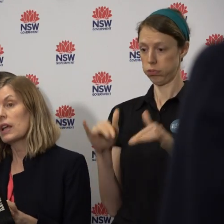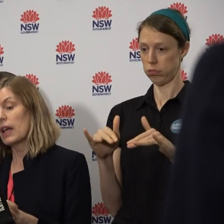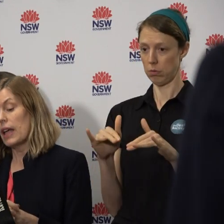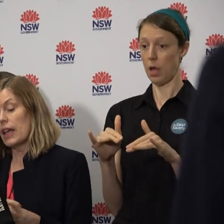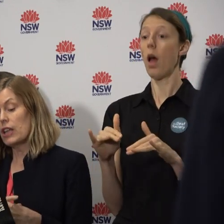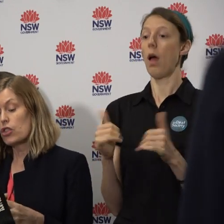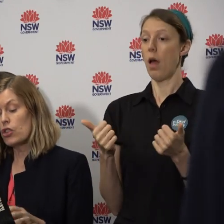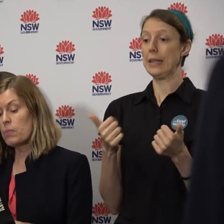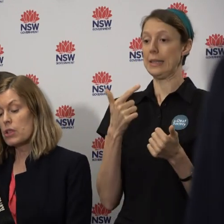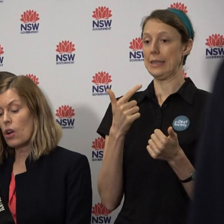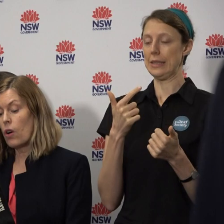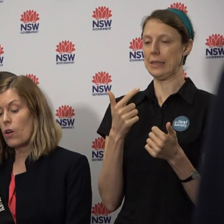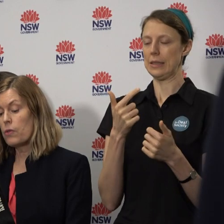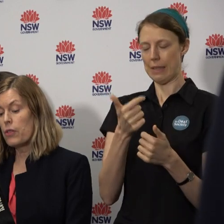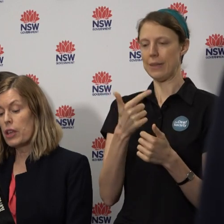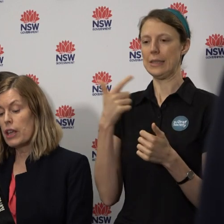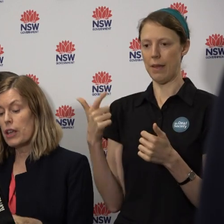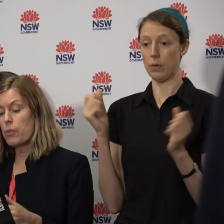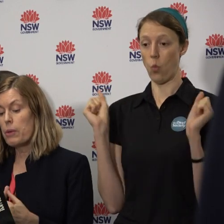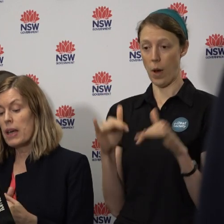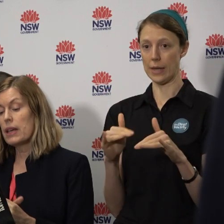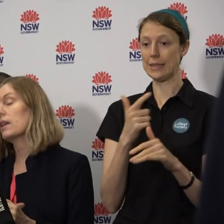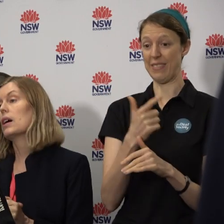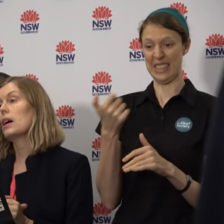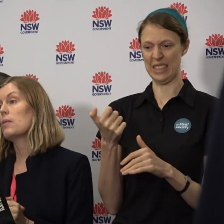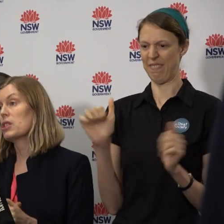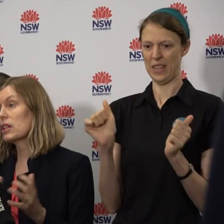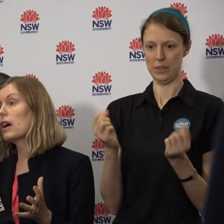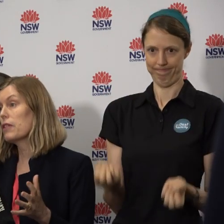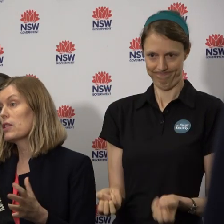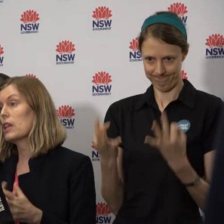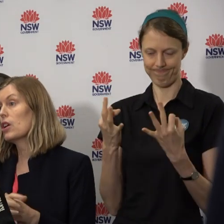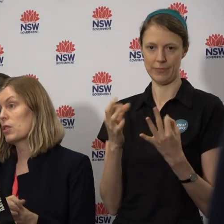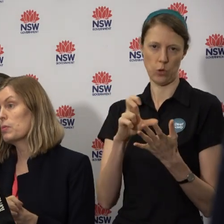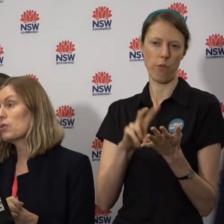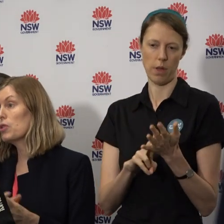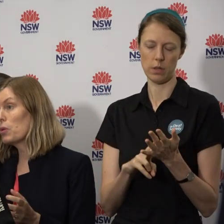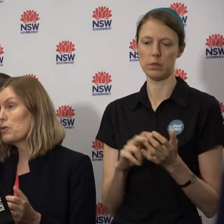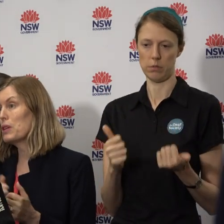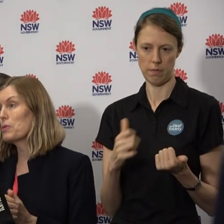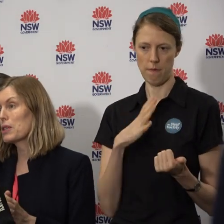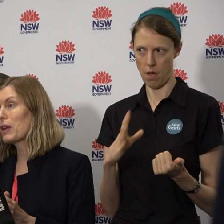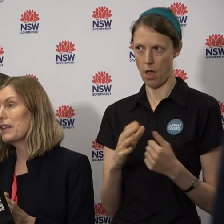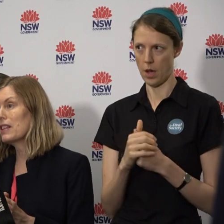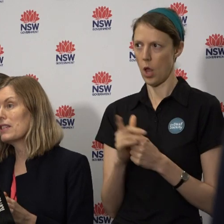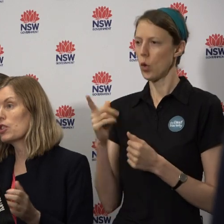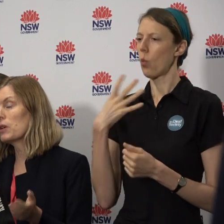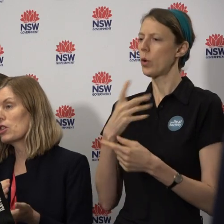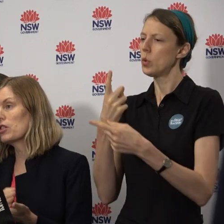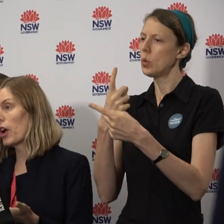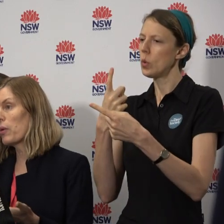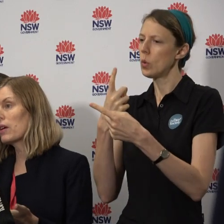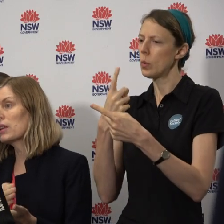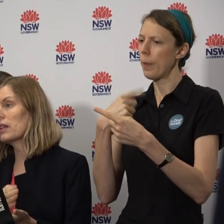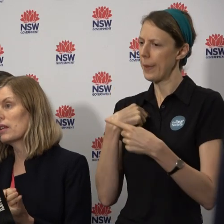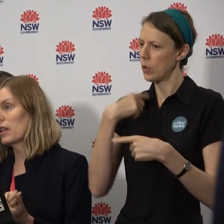doctor. In terms of the remaining staff at the hospital, you wanted me to explain the